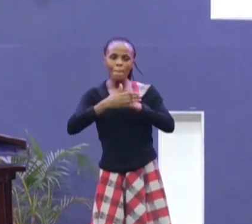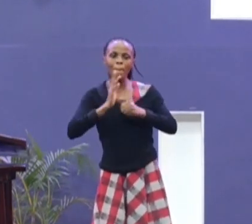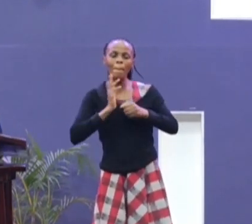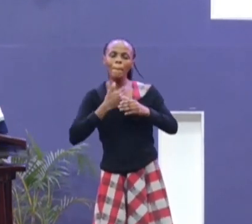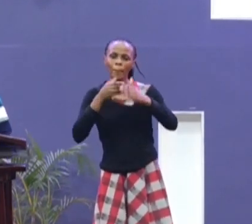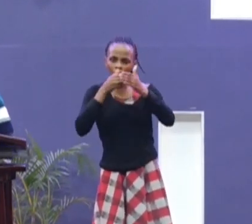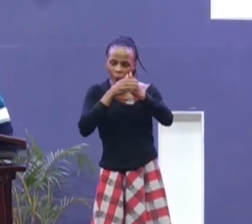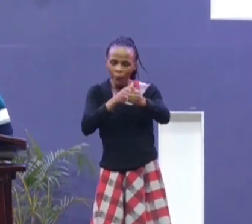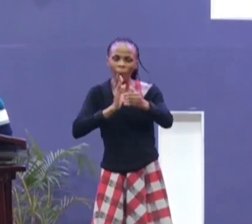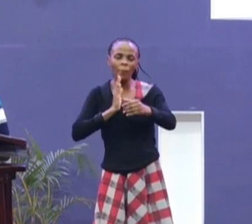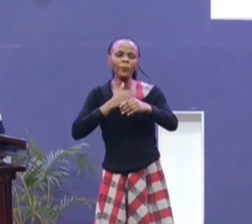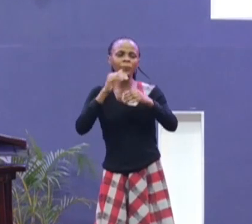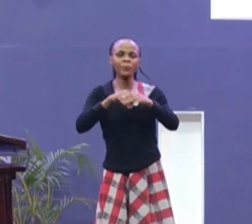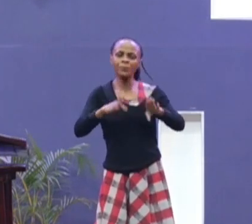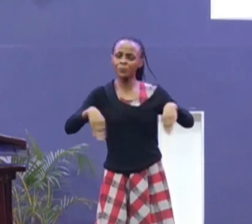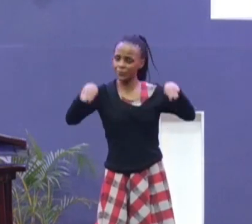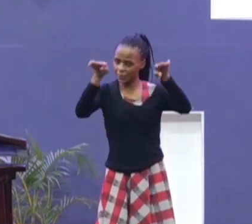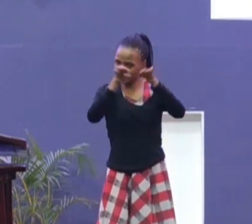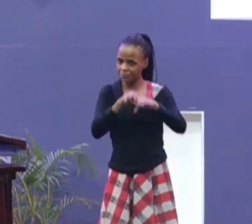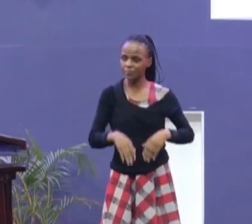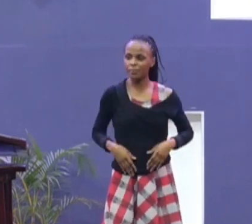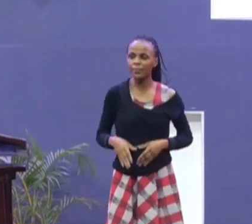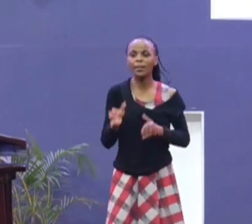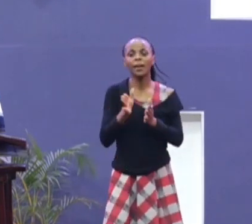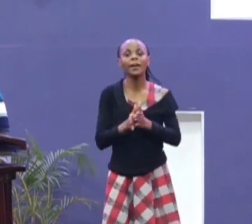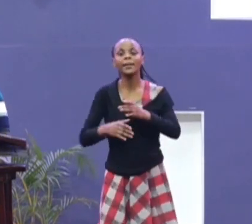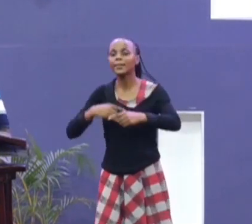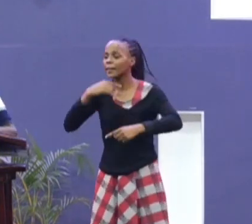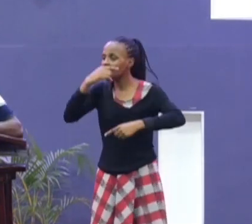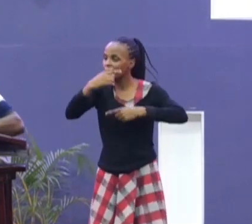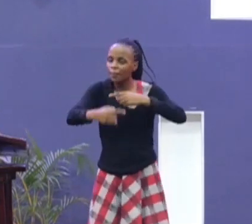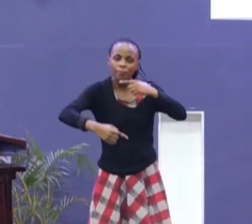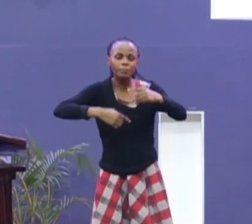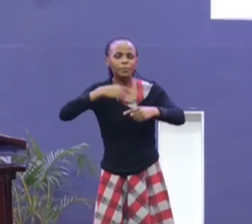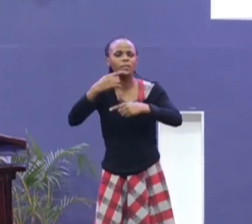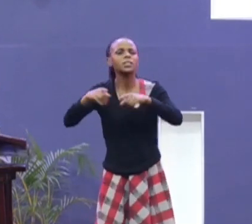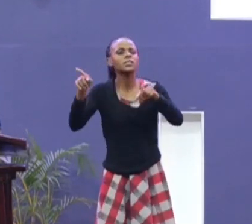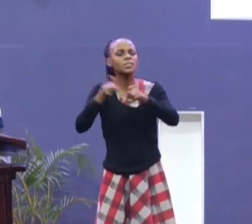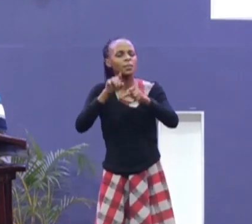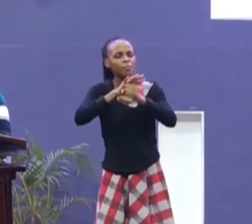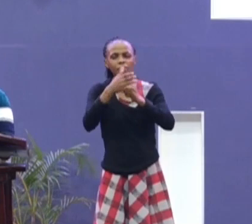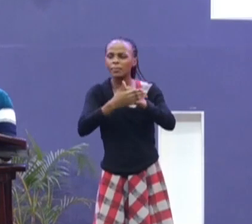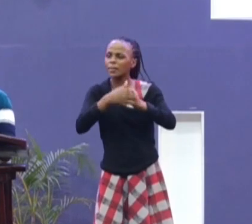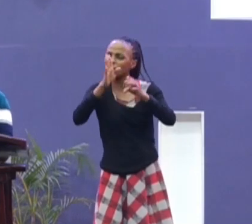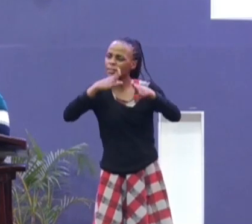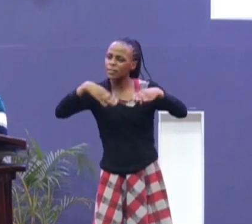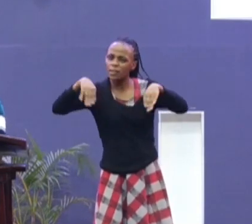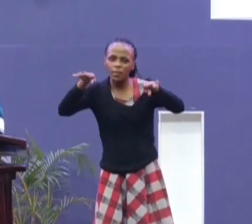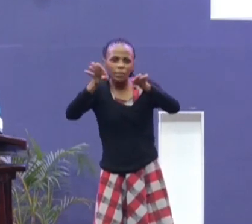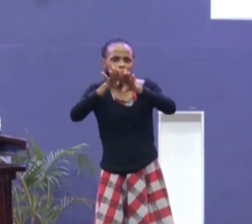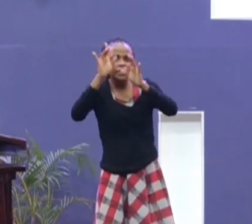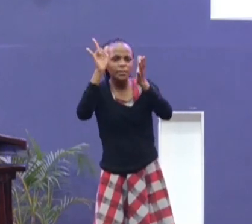be bakkiriziganya ne basa kimu n'ebintu bino. And in the process of that conformity, they even made covenants that have